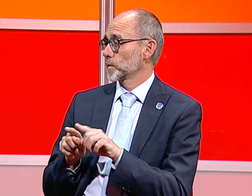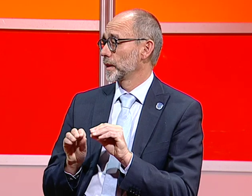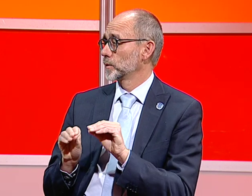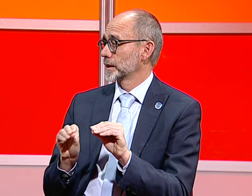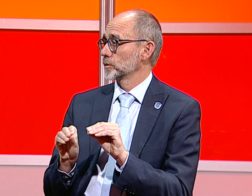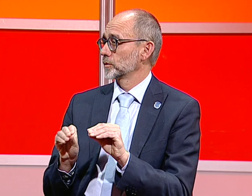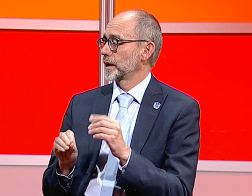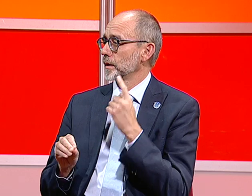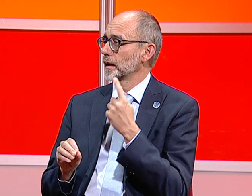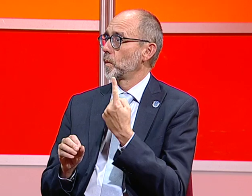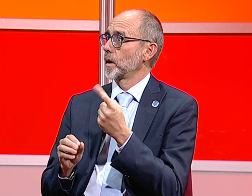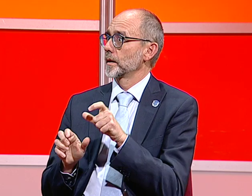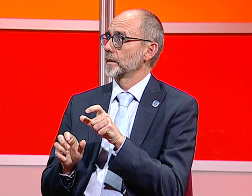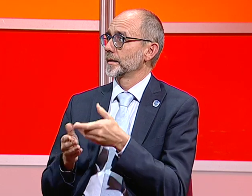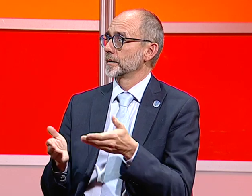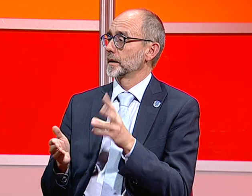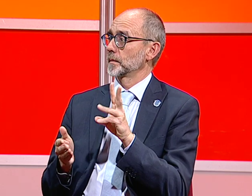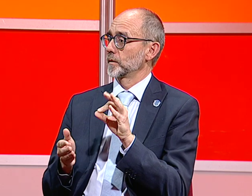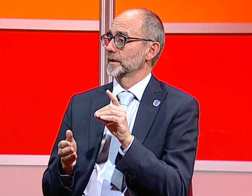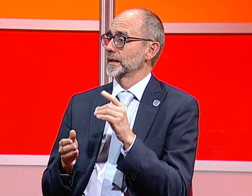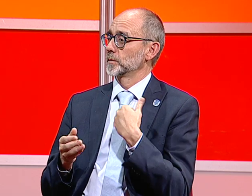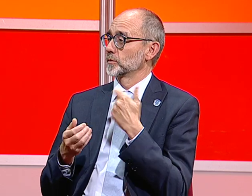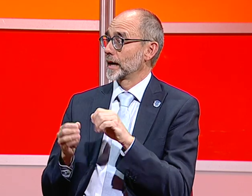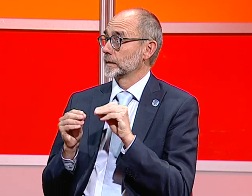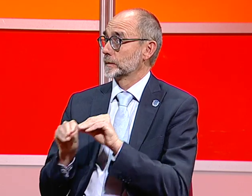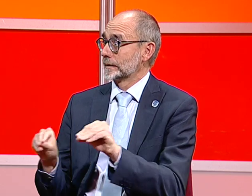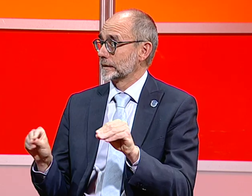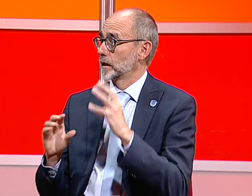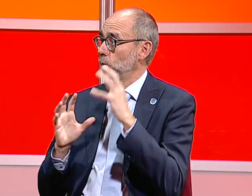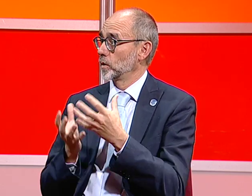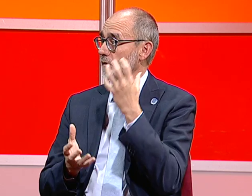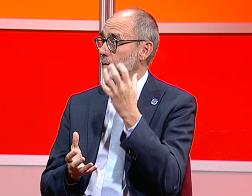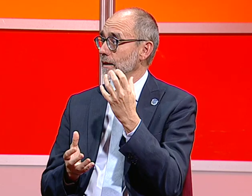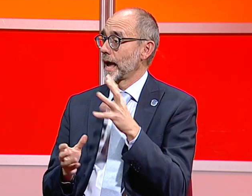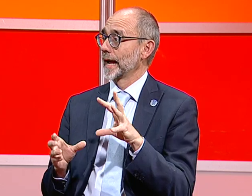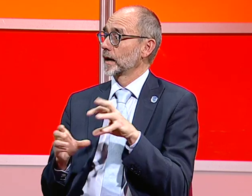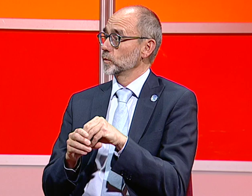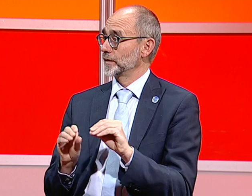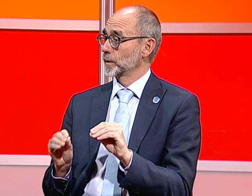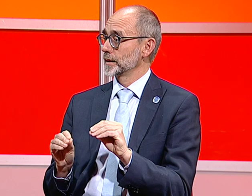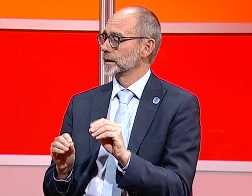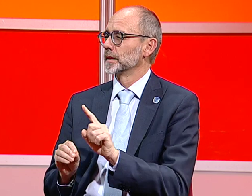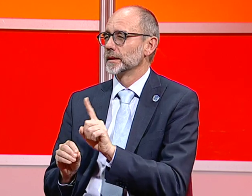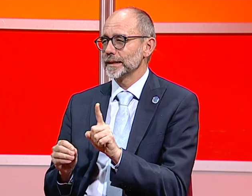Just on the point of employment as well as education, one thing that the World Federation of the Deaf